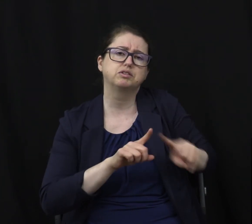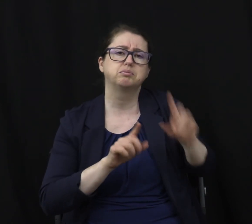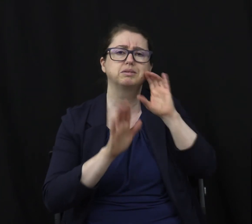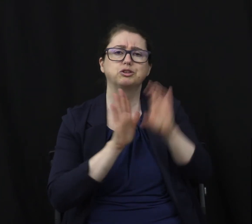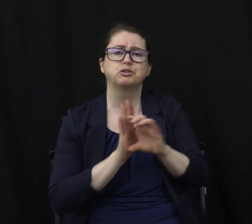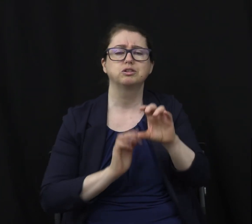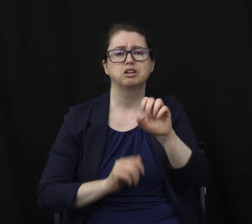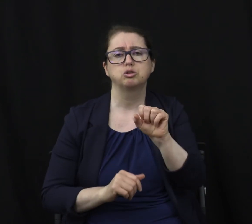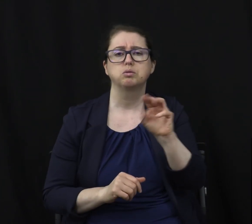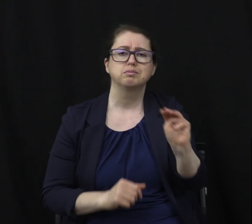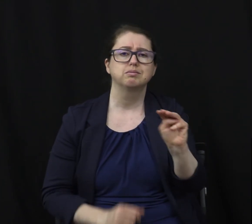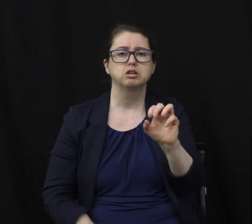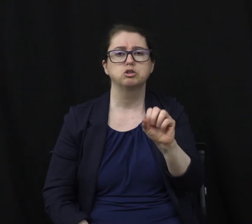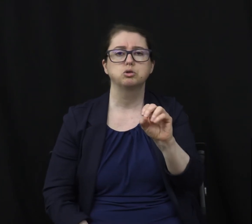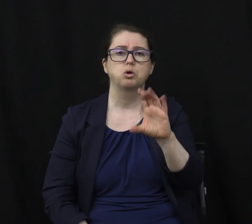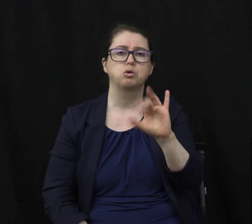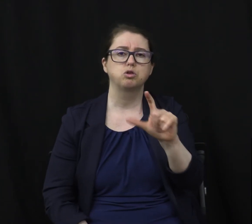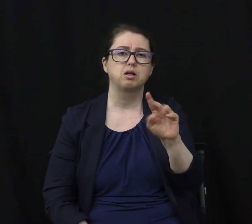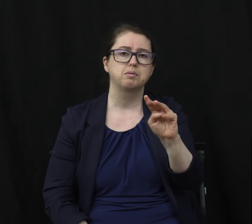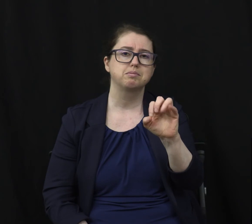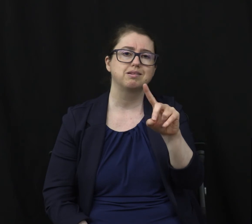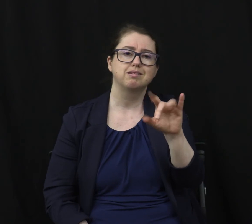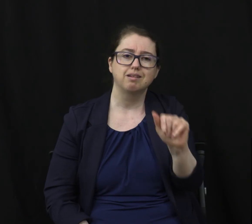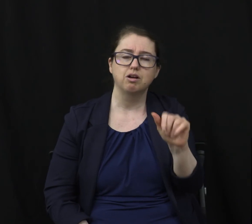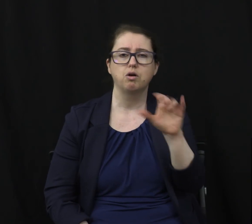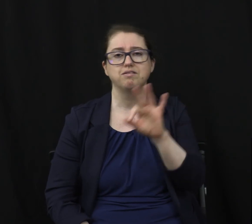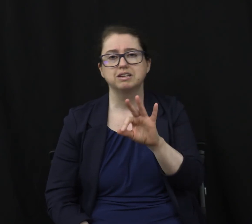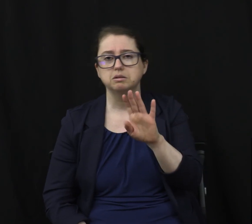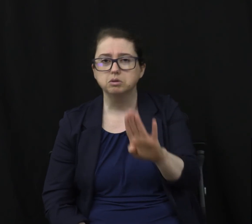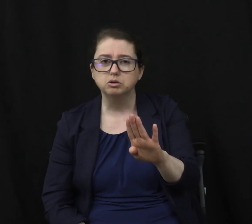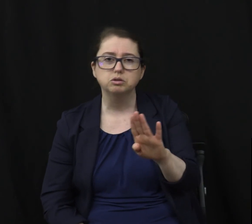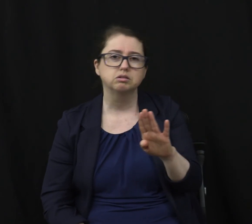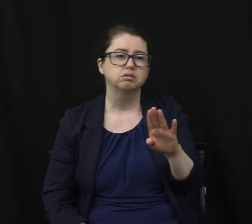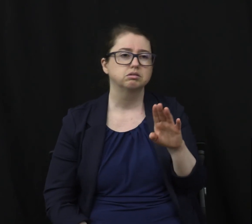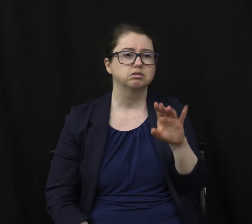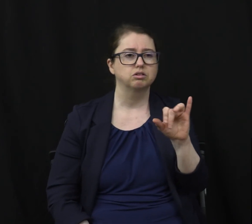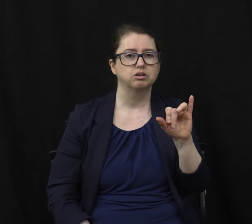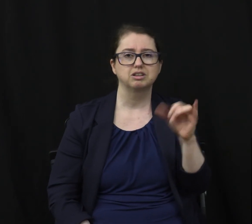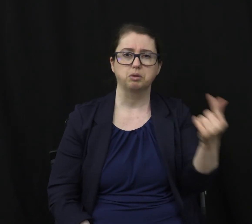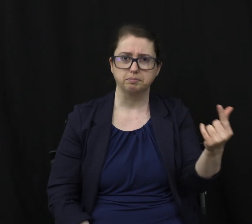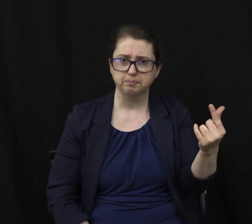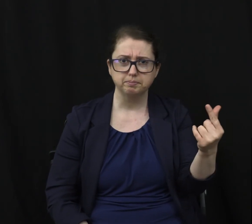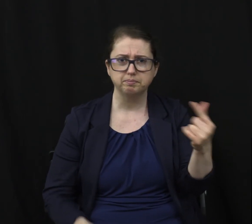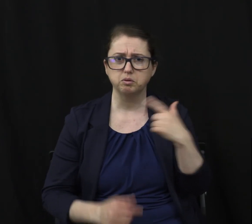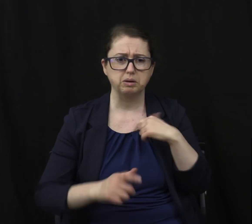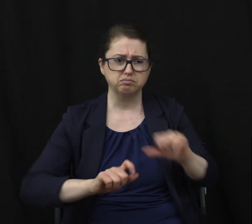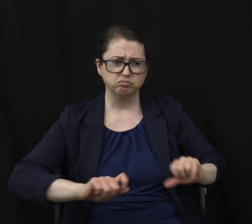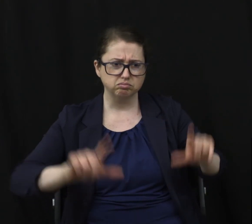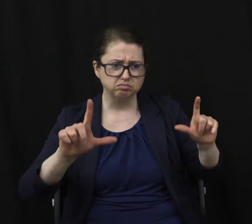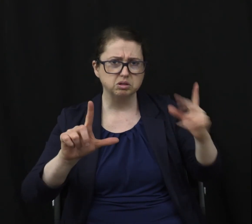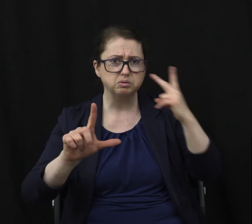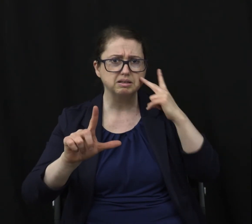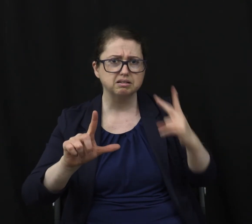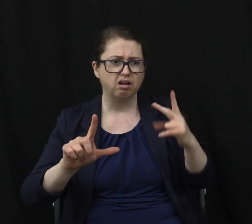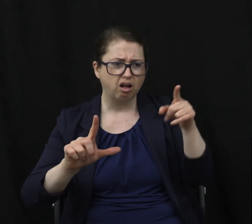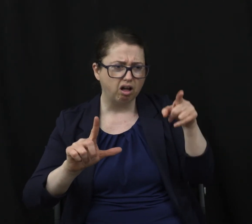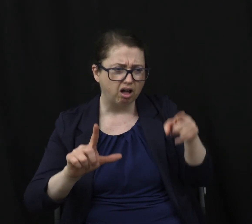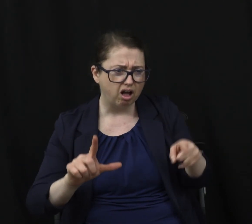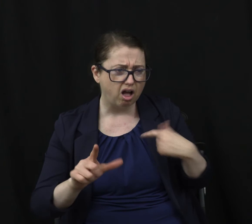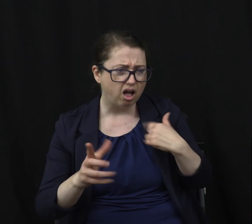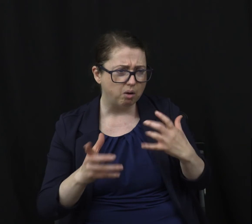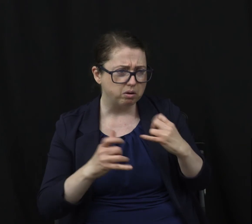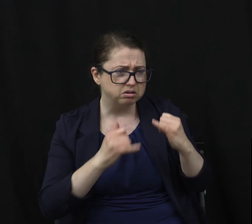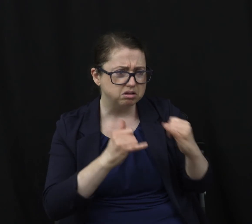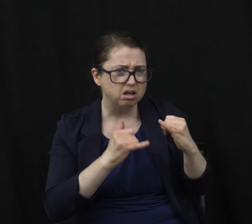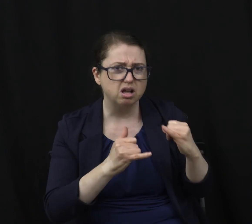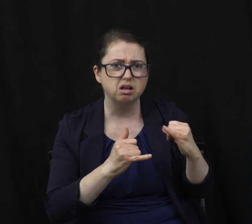better. We open up these social media platforms and we see people living a life that we wish we had. We see our friends